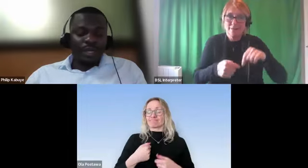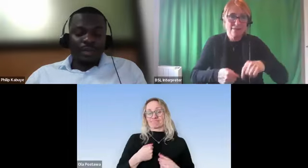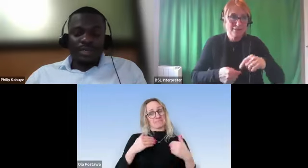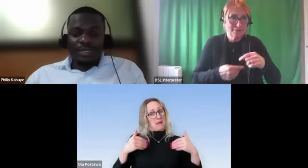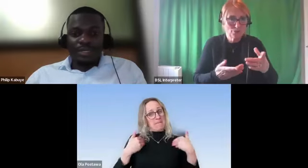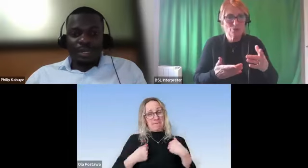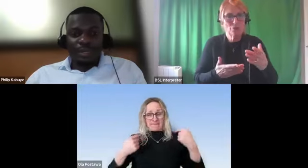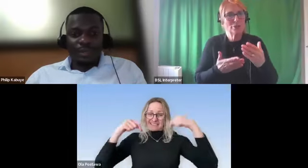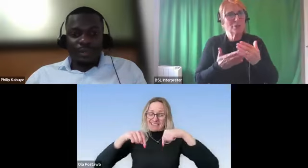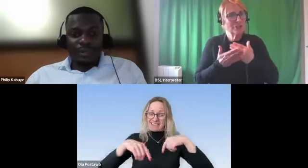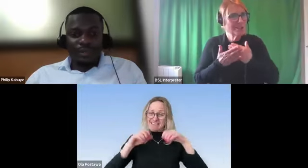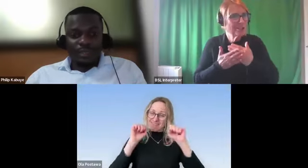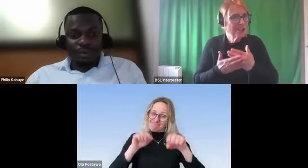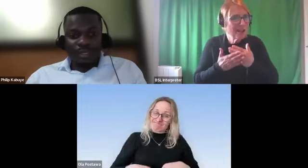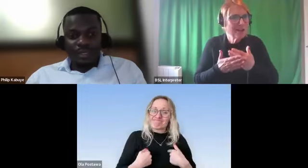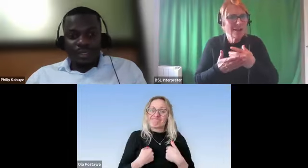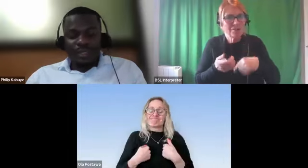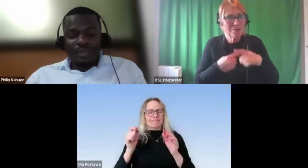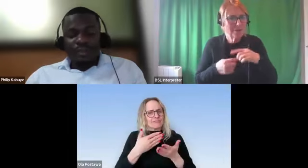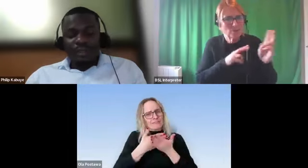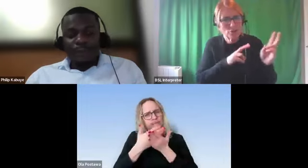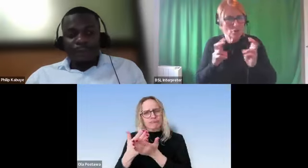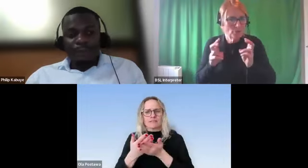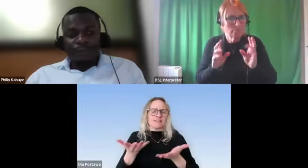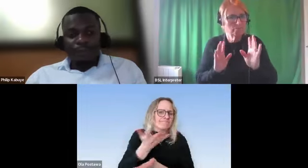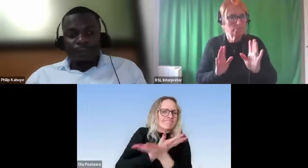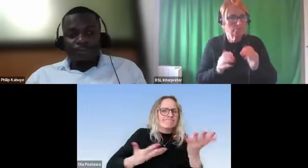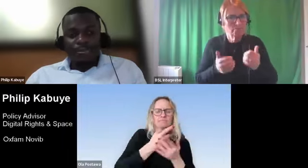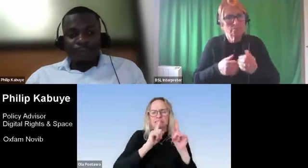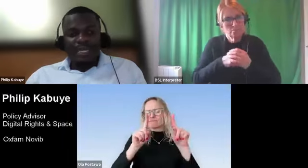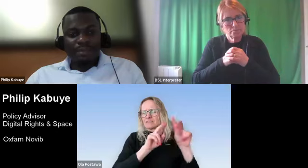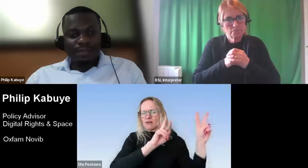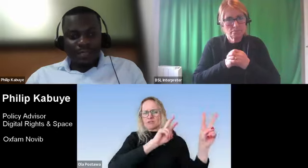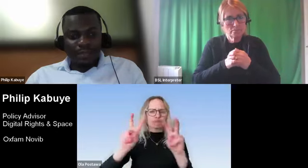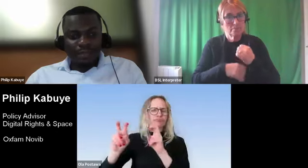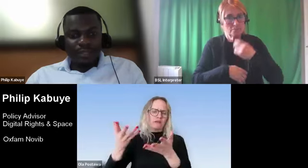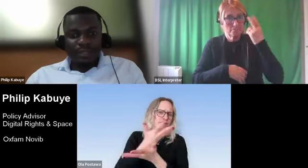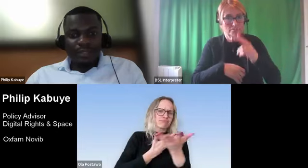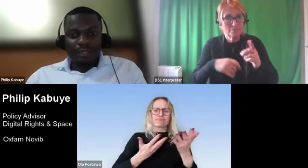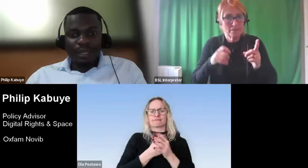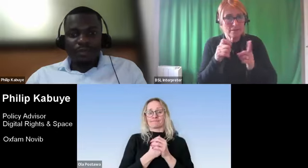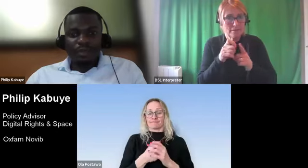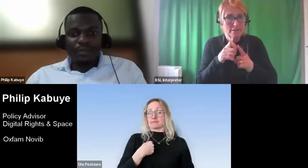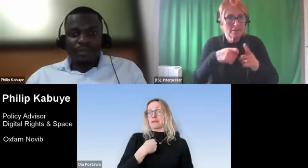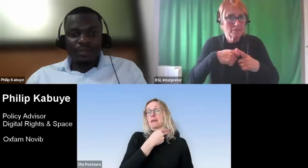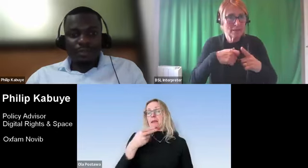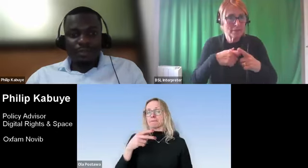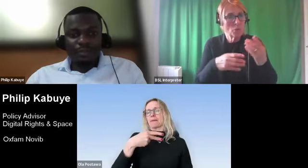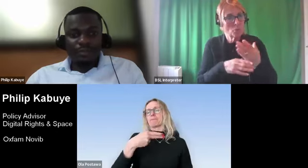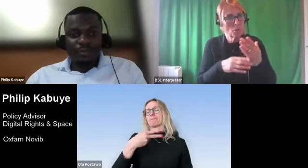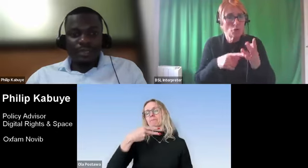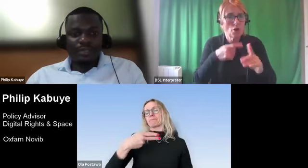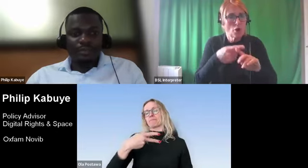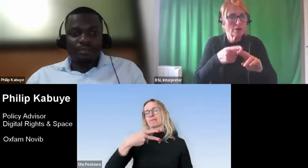to share a bit on the topic. My name is Philip Kabuye. I work with